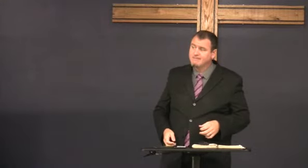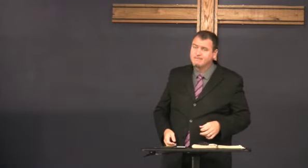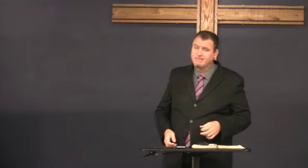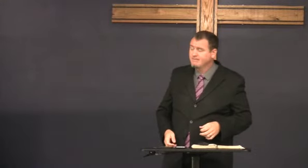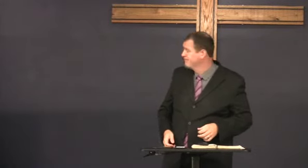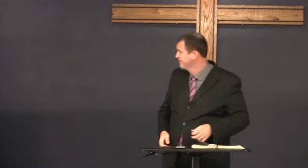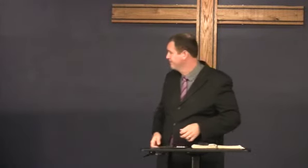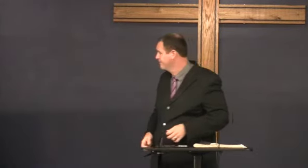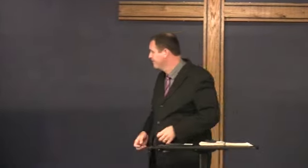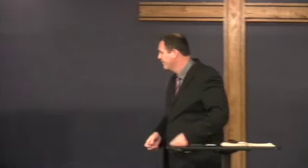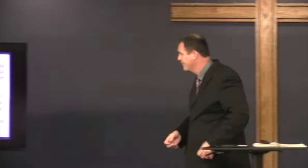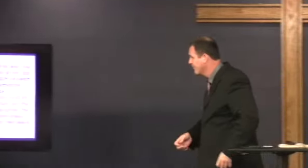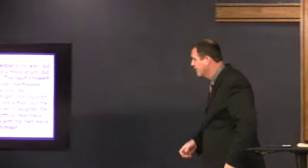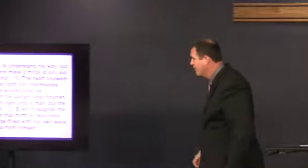hard.